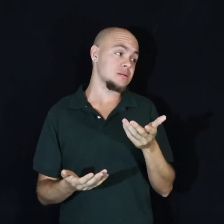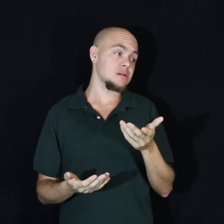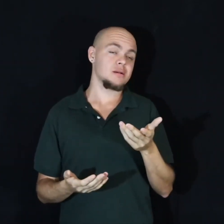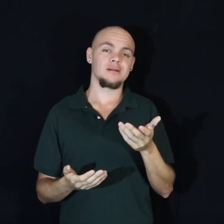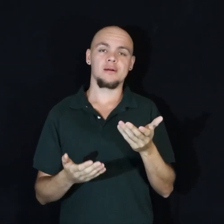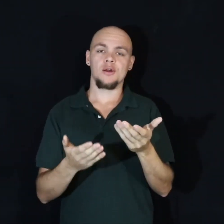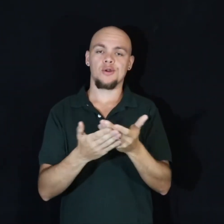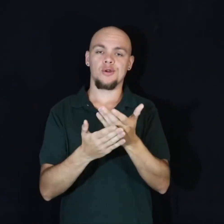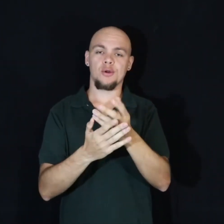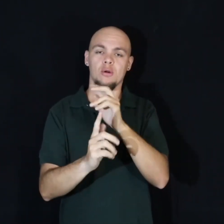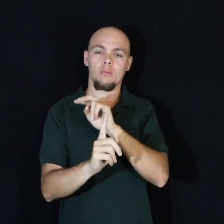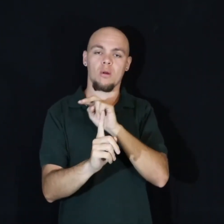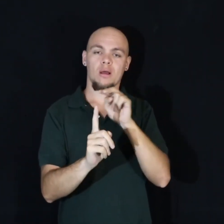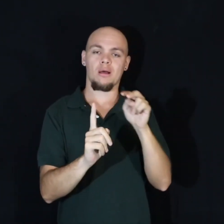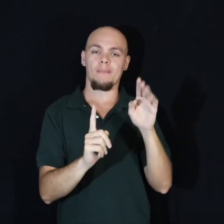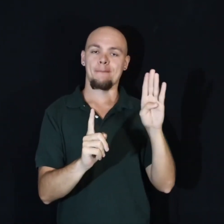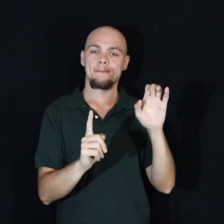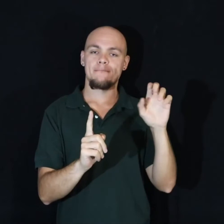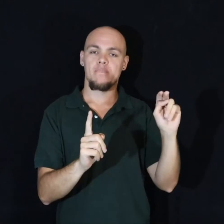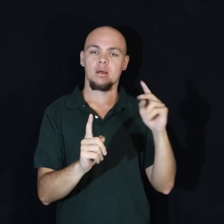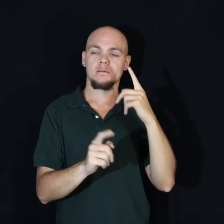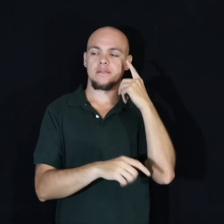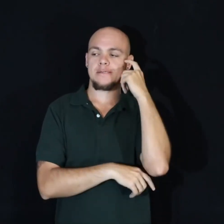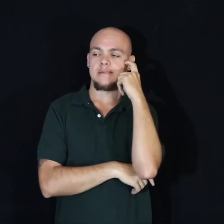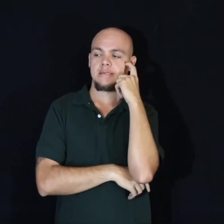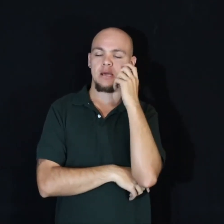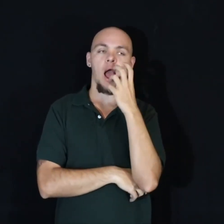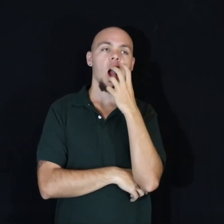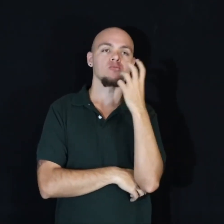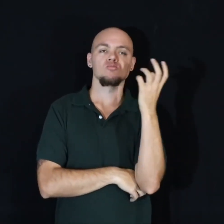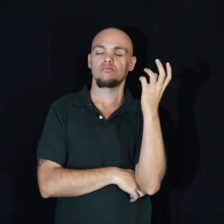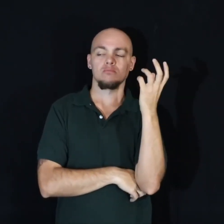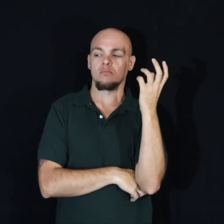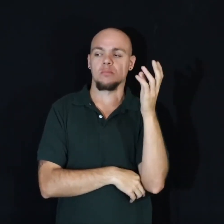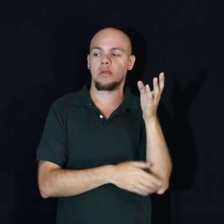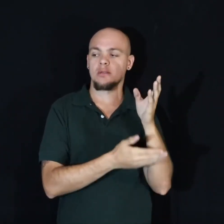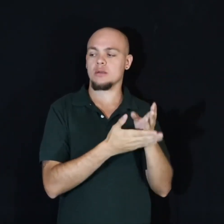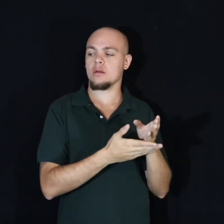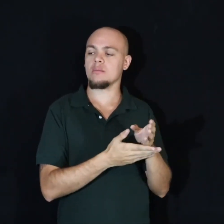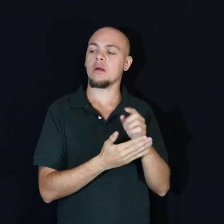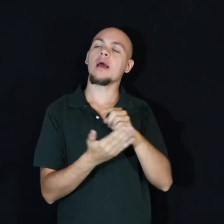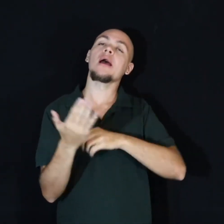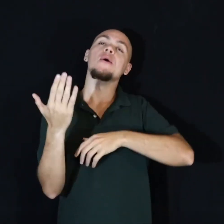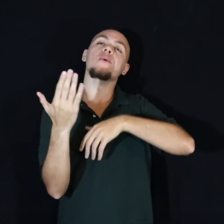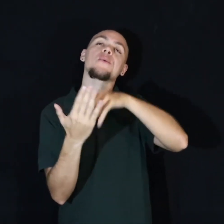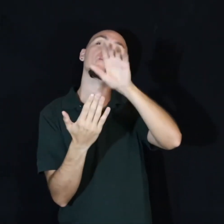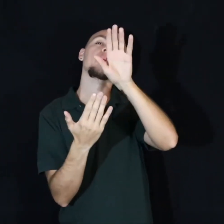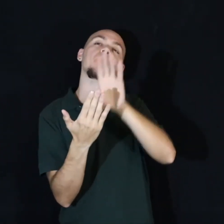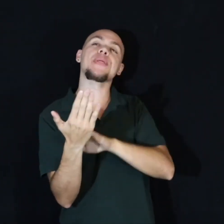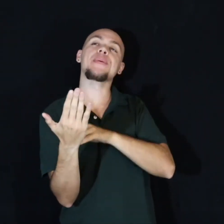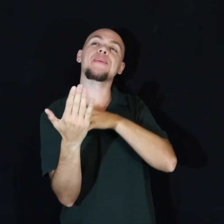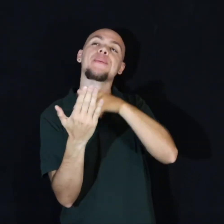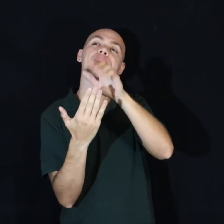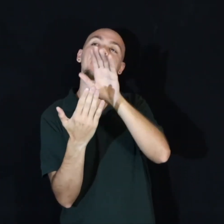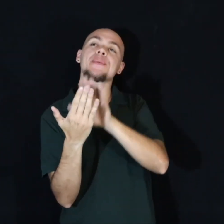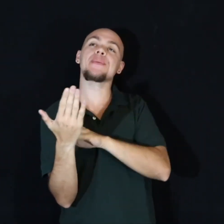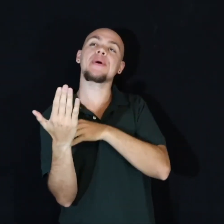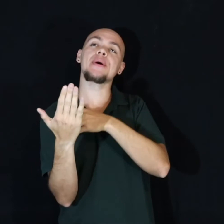light. Ben stopped nibbling his apple. Tom swept his brush daintily back and forth, stepped back to note the